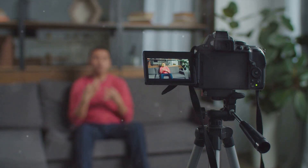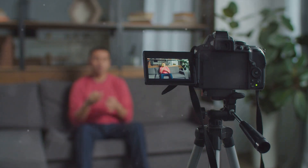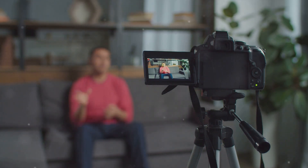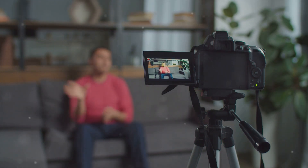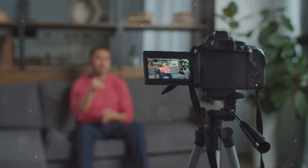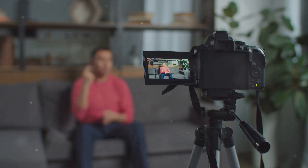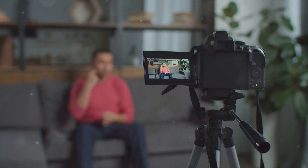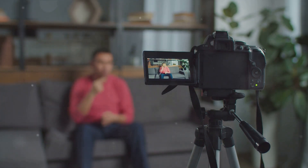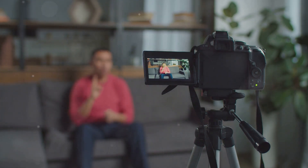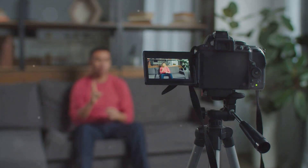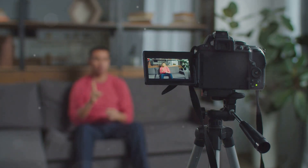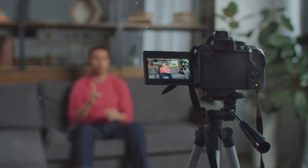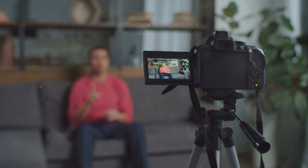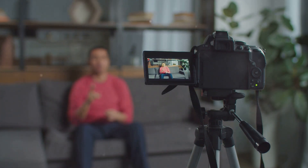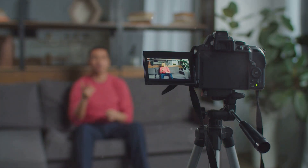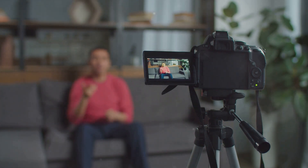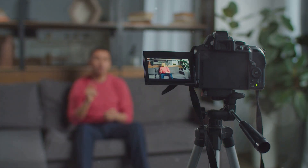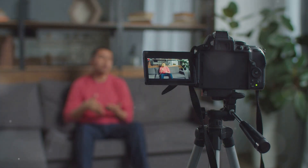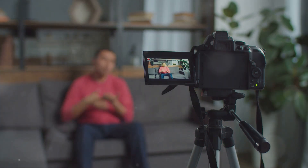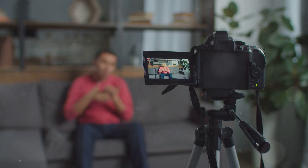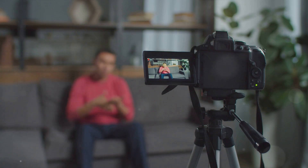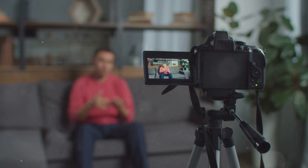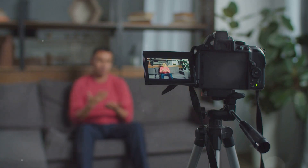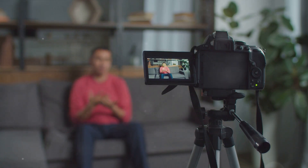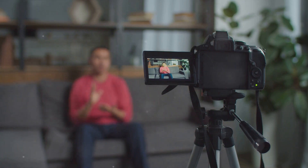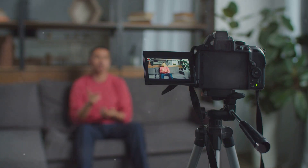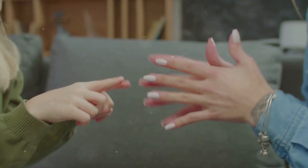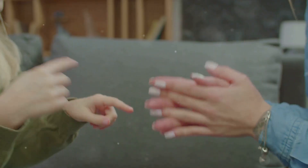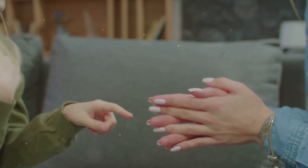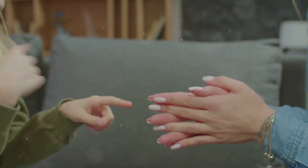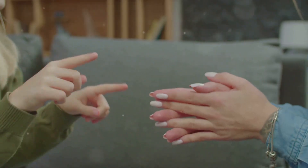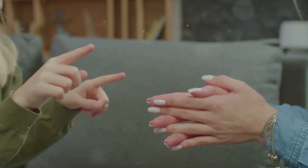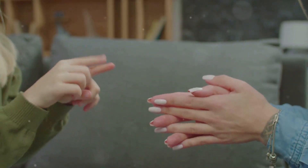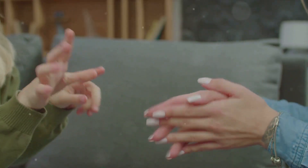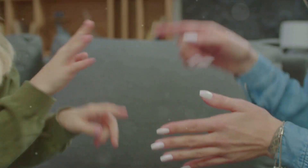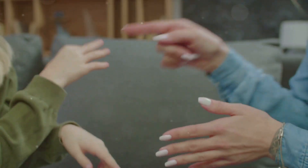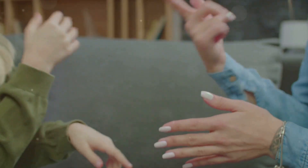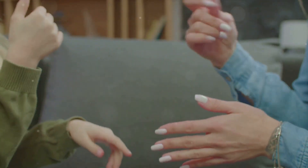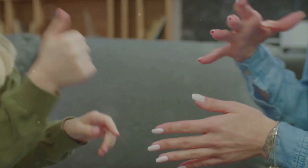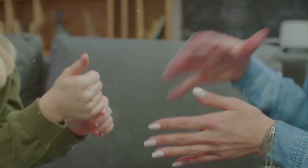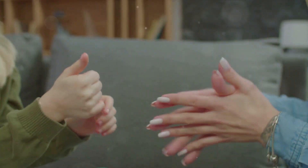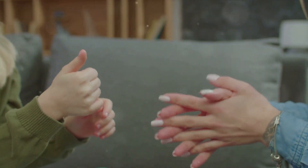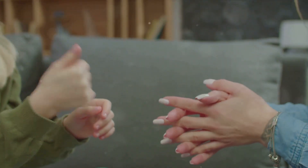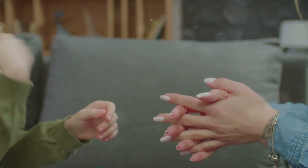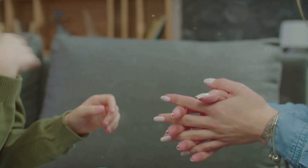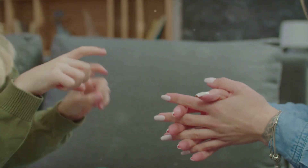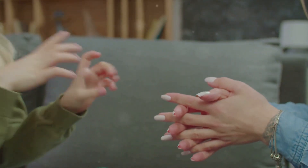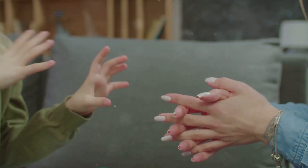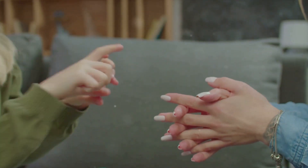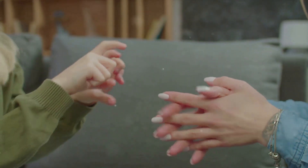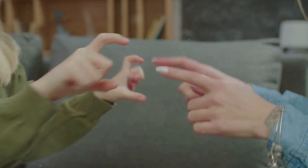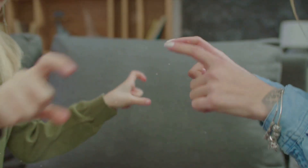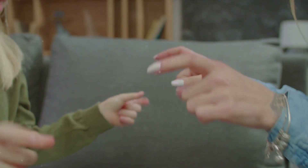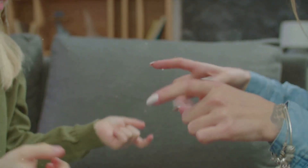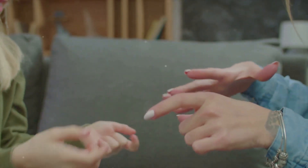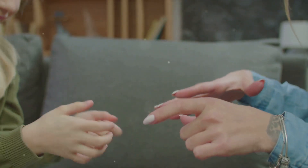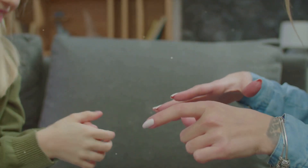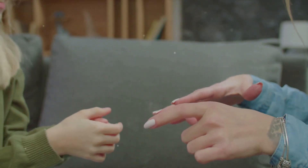to share their stories, their ideas, and their lives in their own language. Another core value of deaf culture is the emphasis on non-speaking.